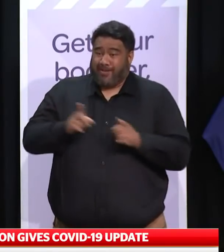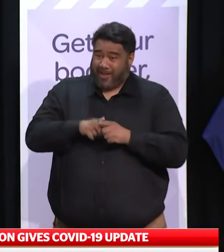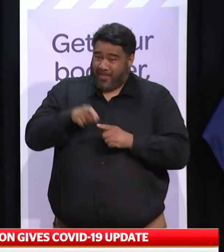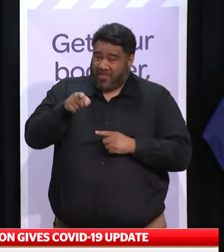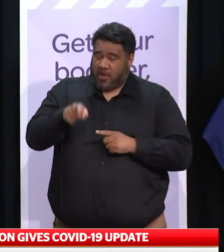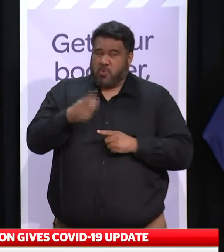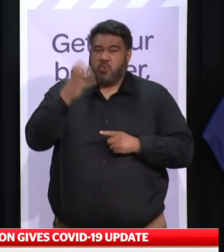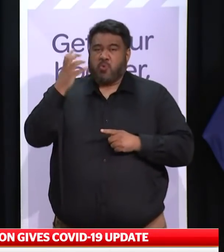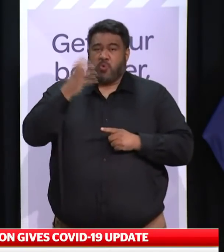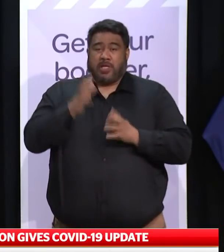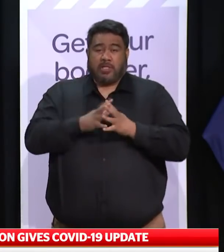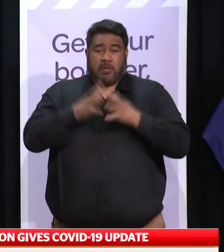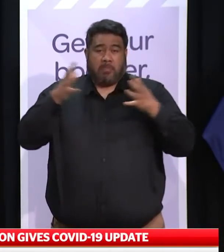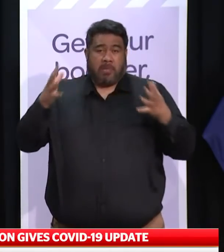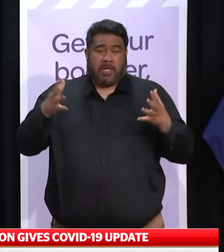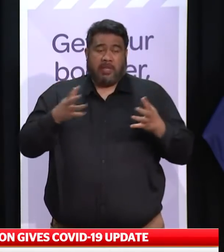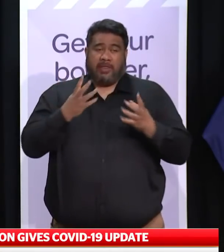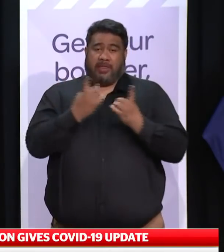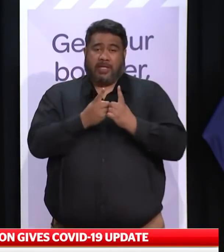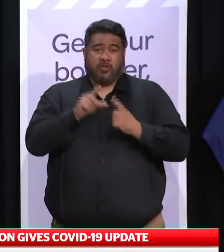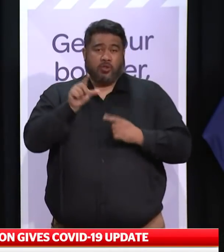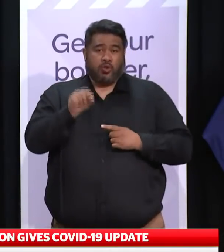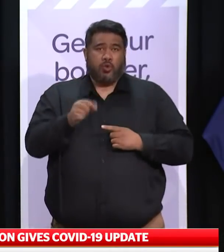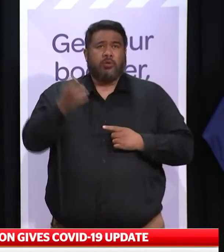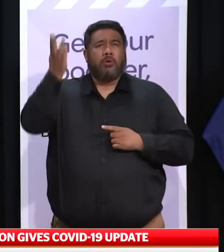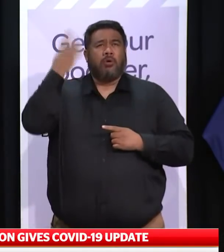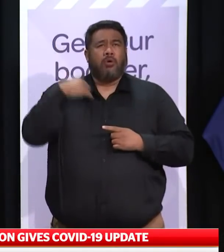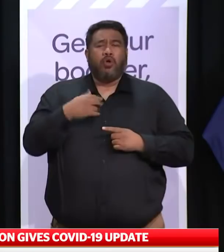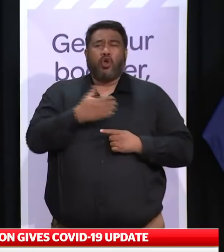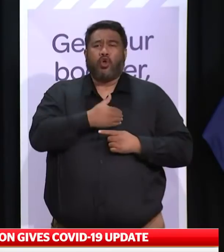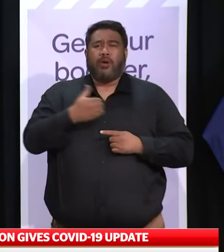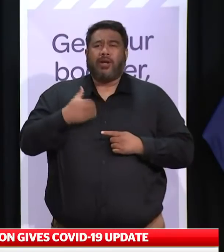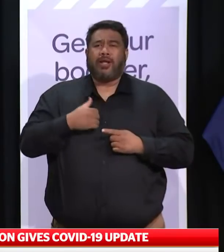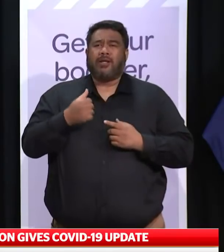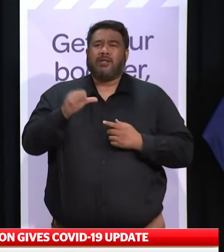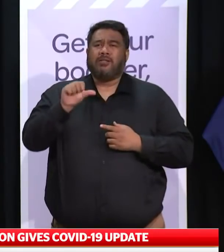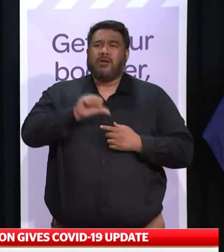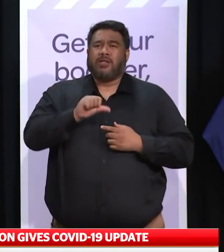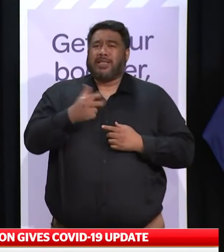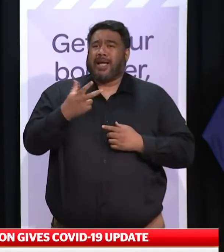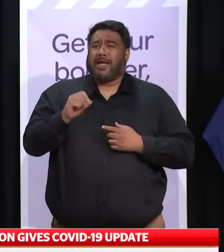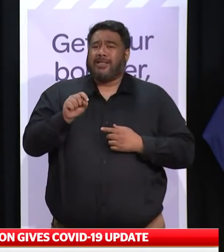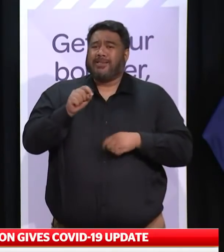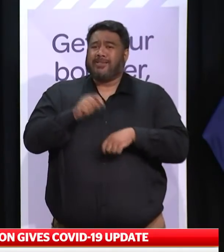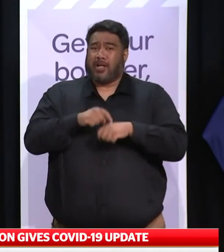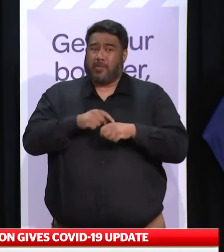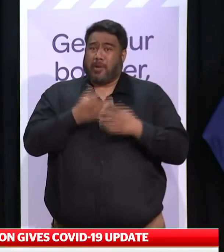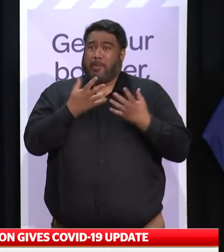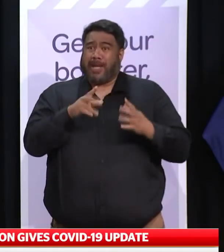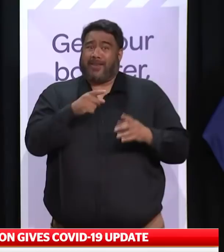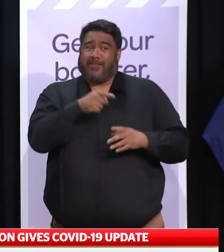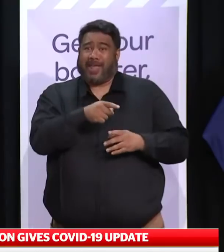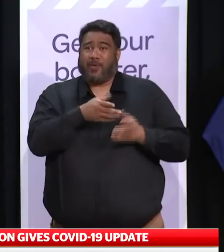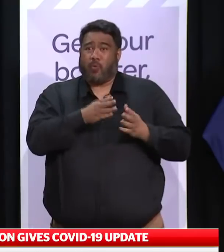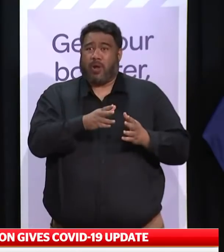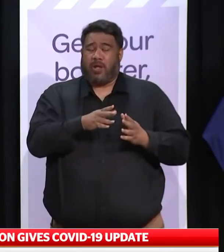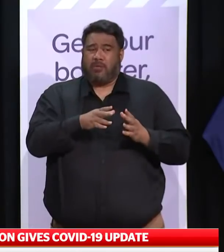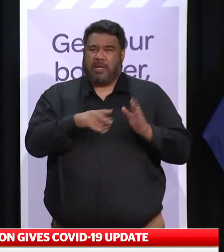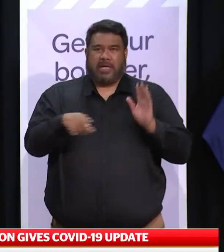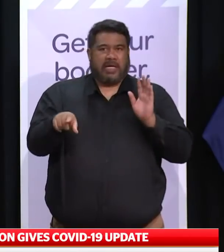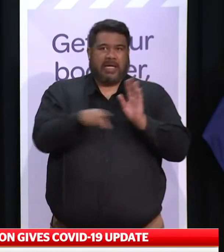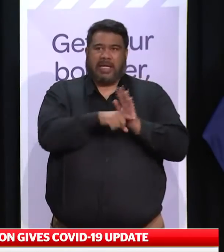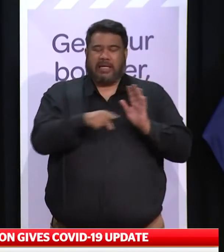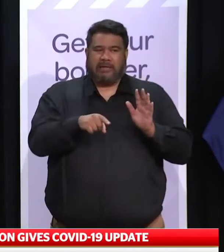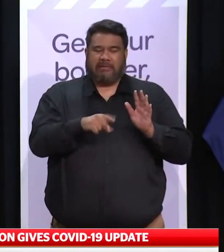the economy that we saw in New Zealand in the early 1980s, and it can have very, very significant and negative effects. What